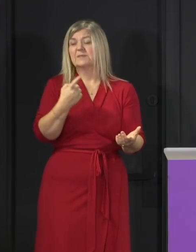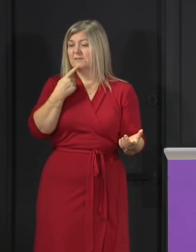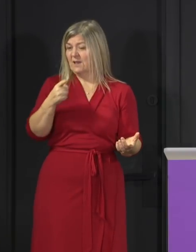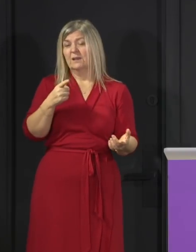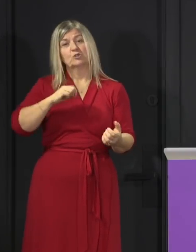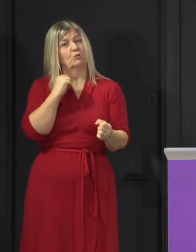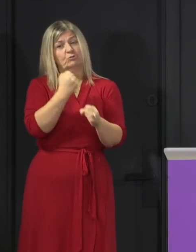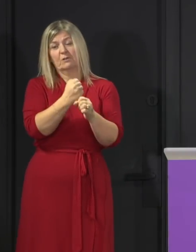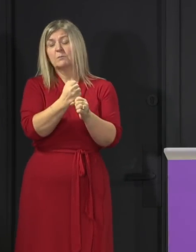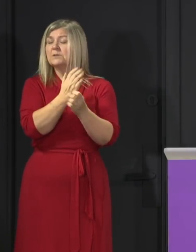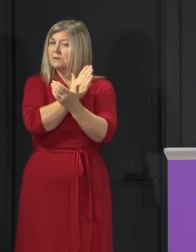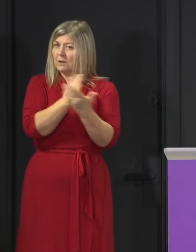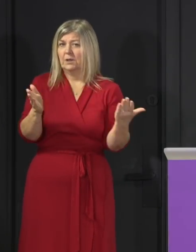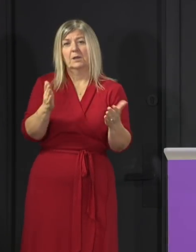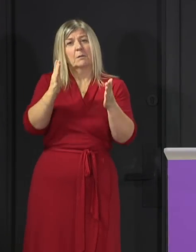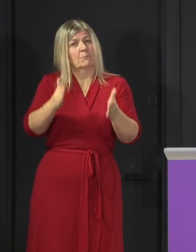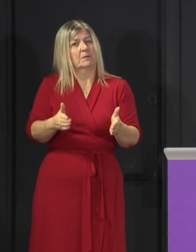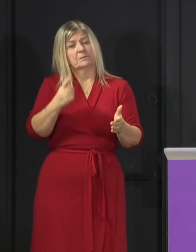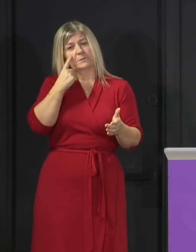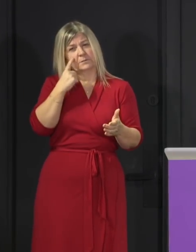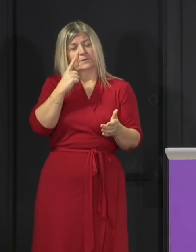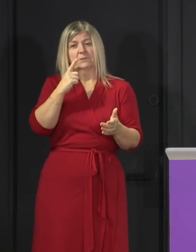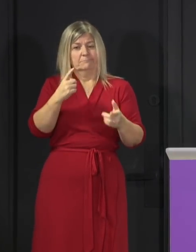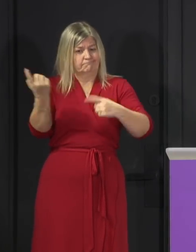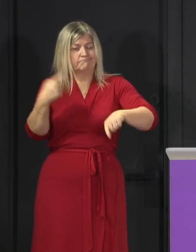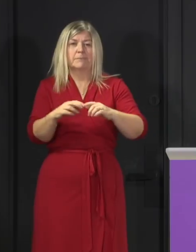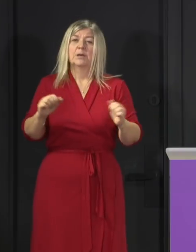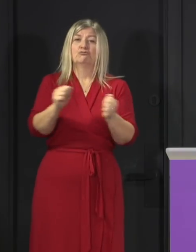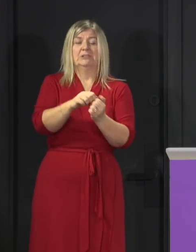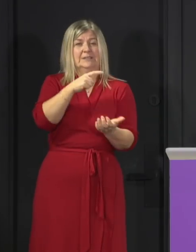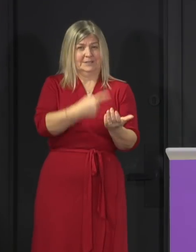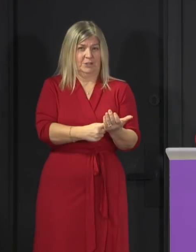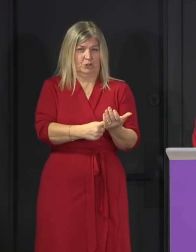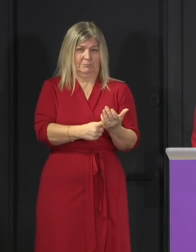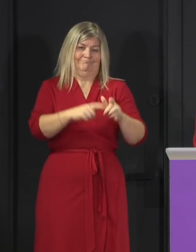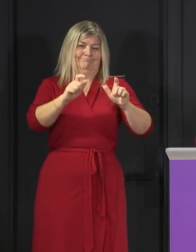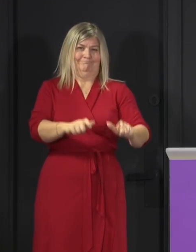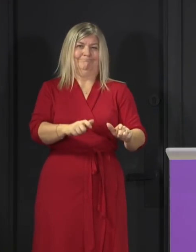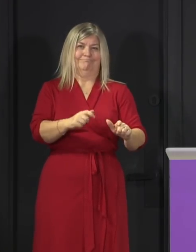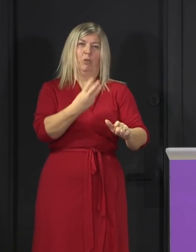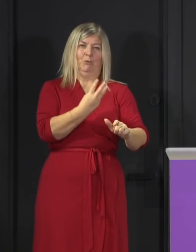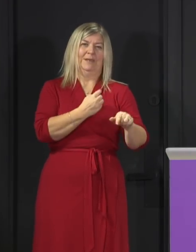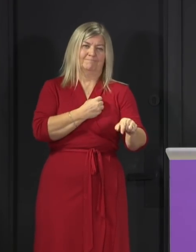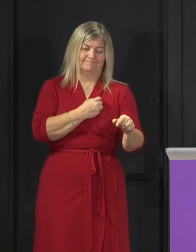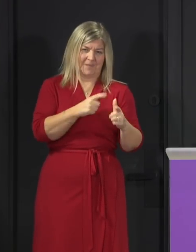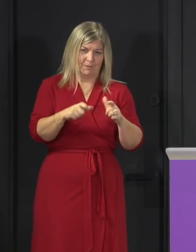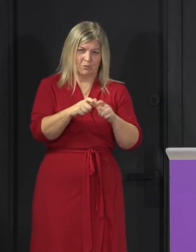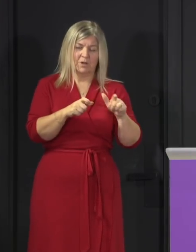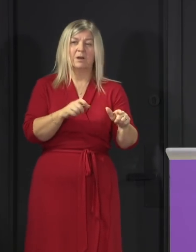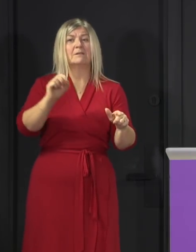had always made clear that it had to be a rounded decision. Looking at the most recent figure, so the decisions in